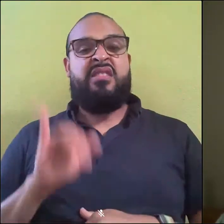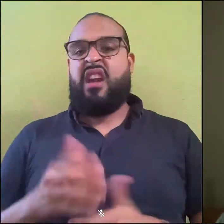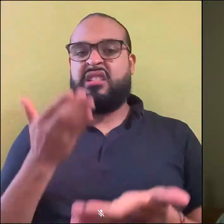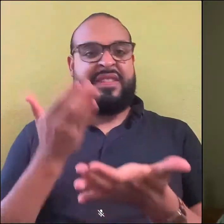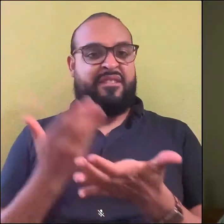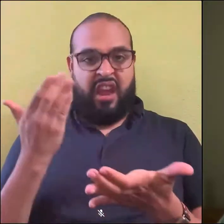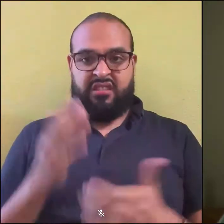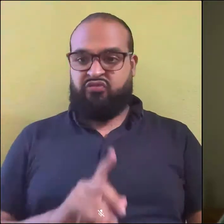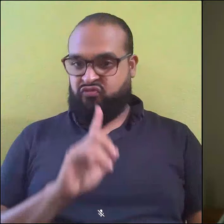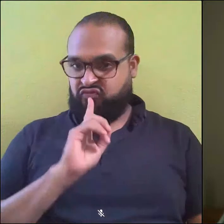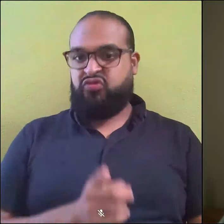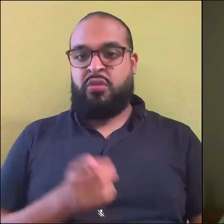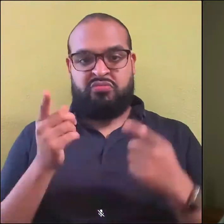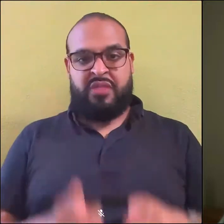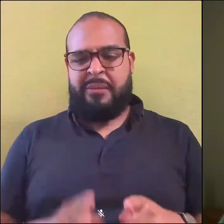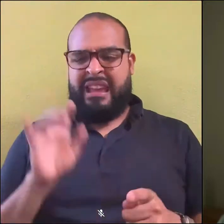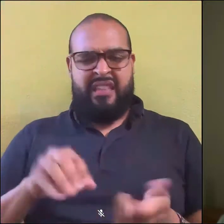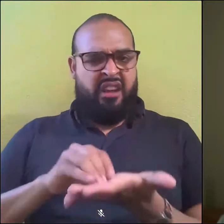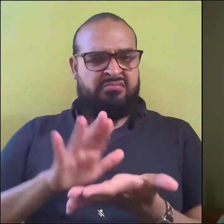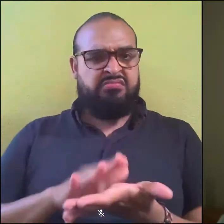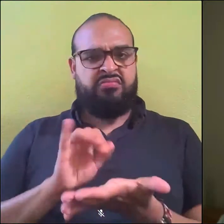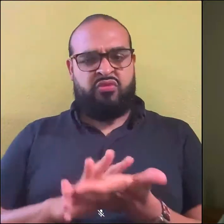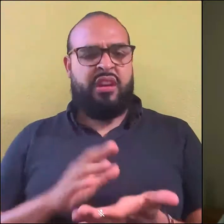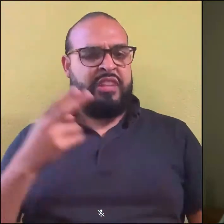known, heavily documented.